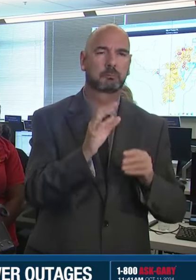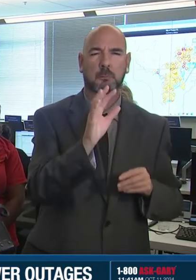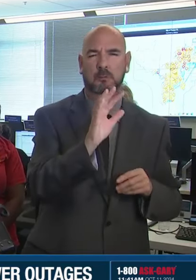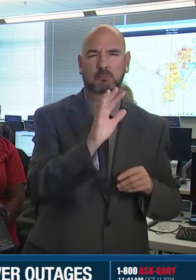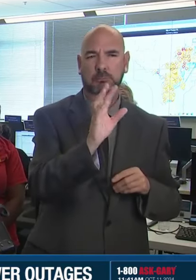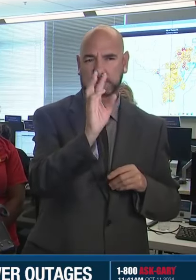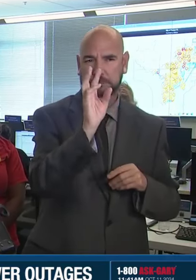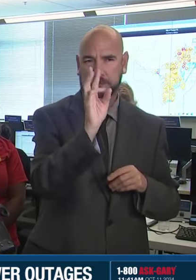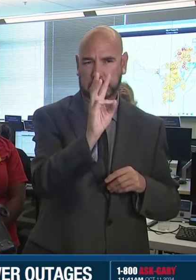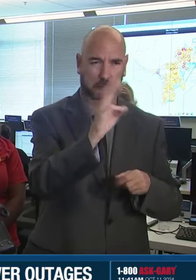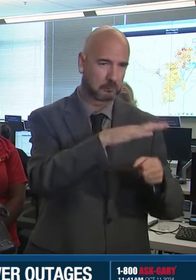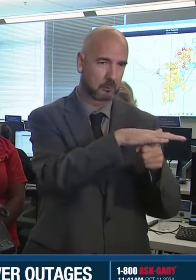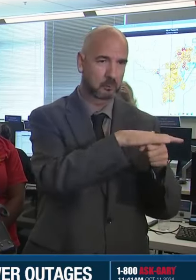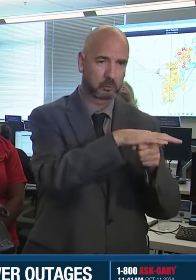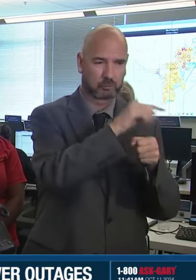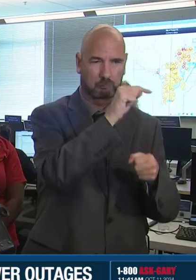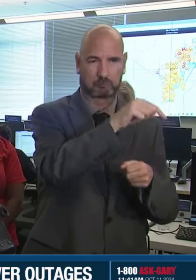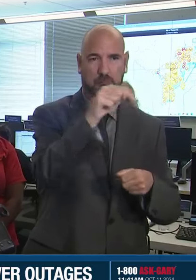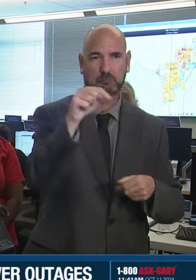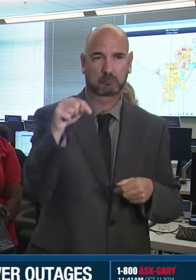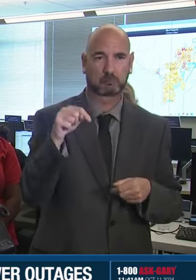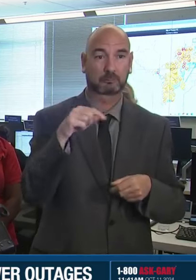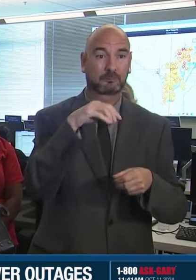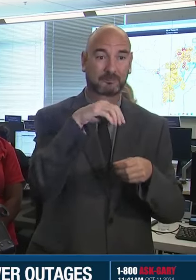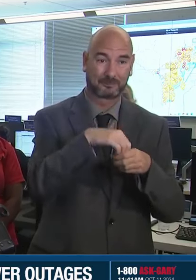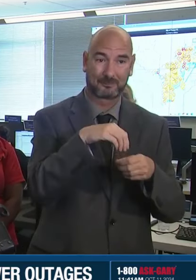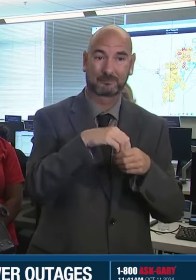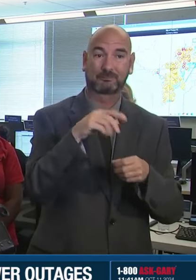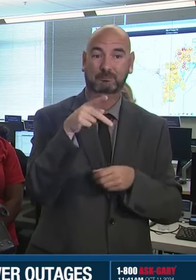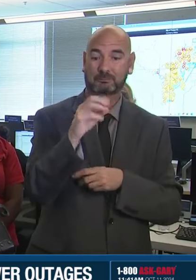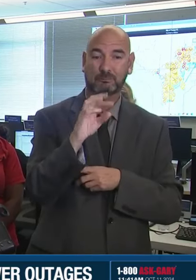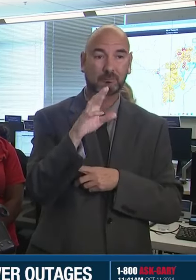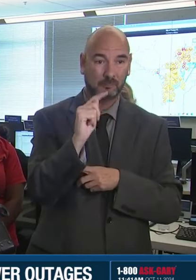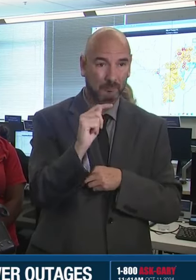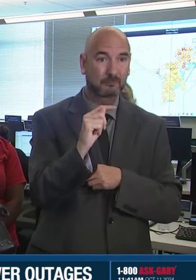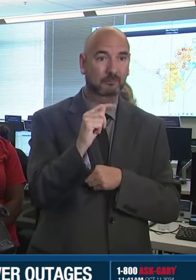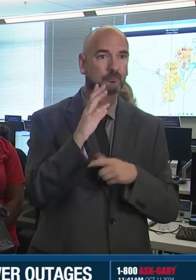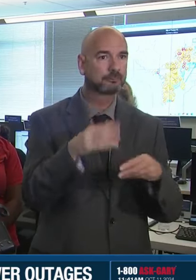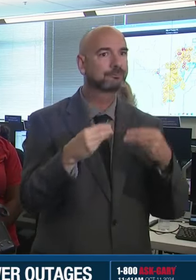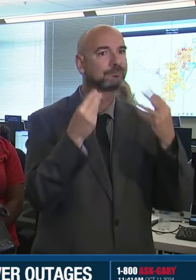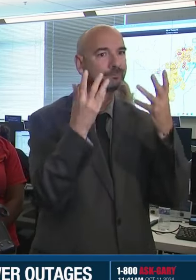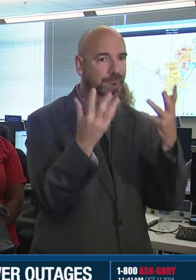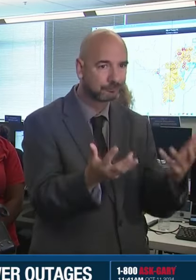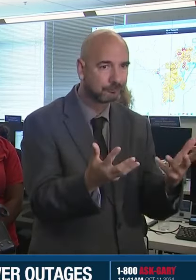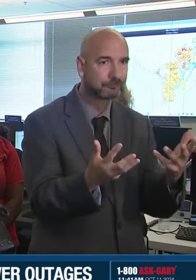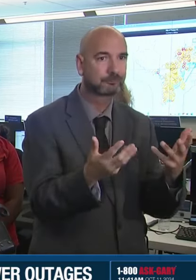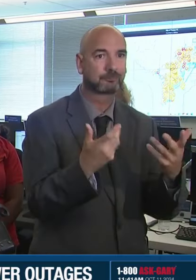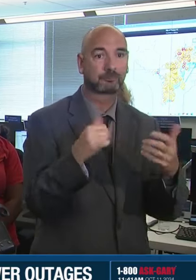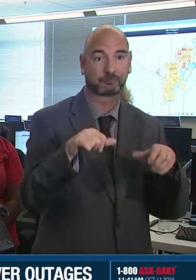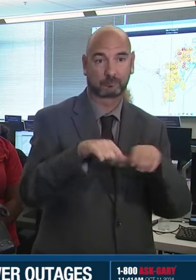locations, sites at the port that provide fuel to 17 counties.